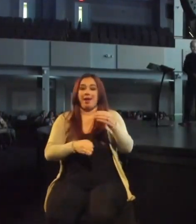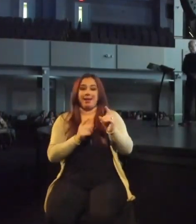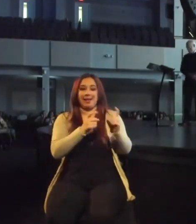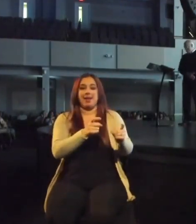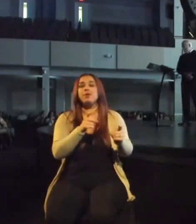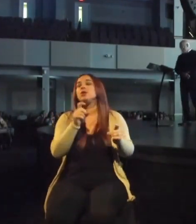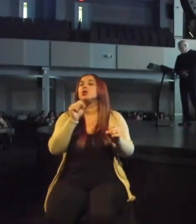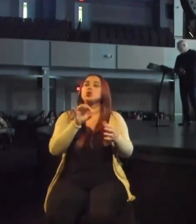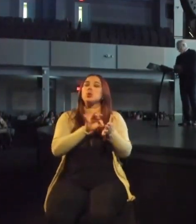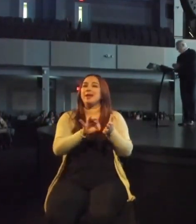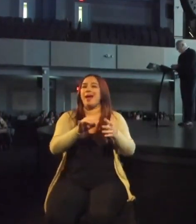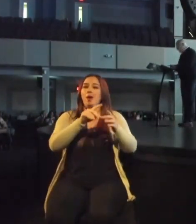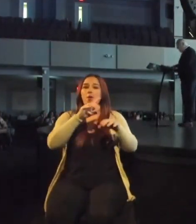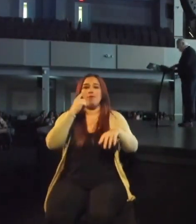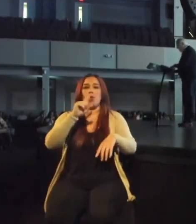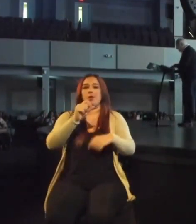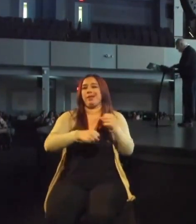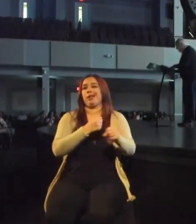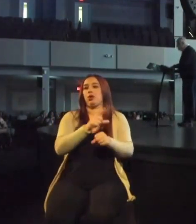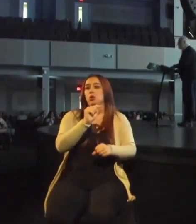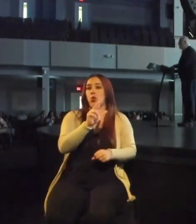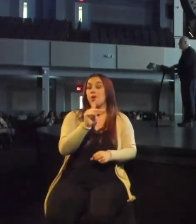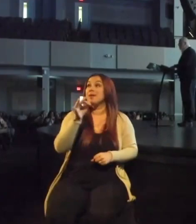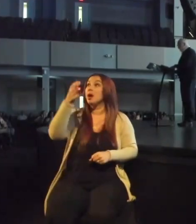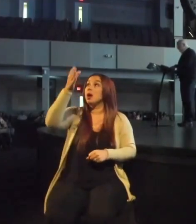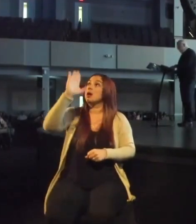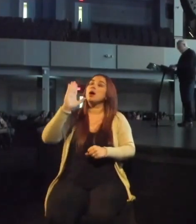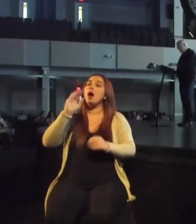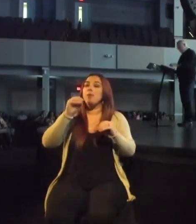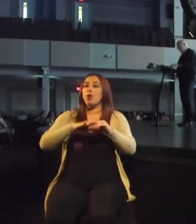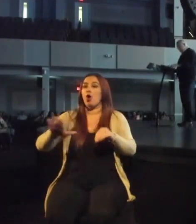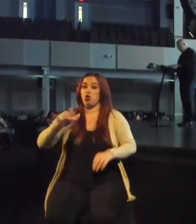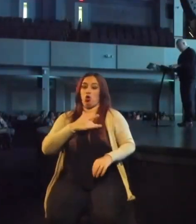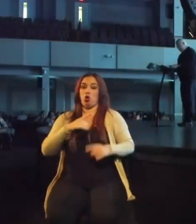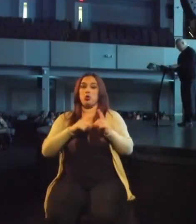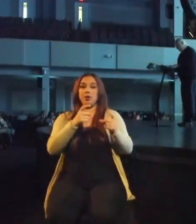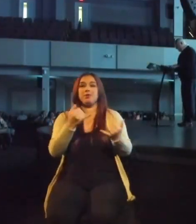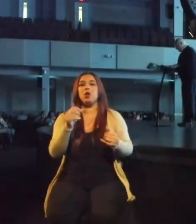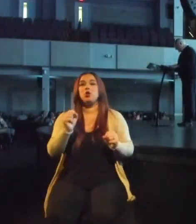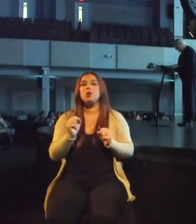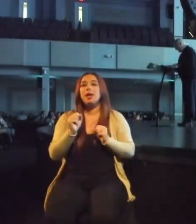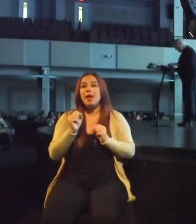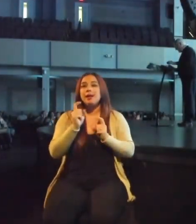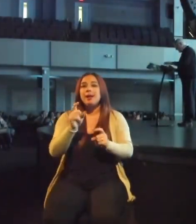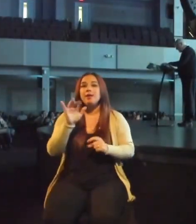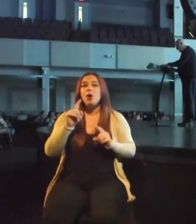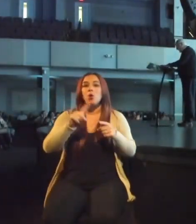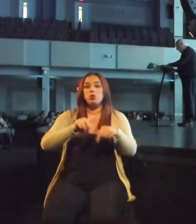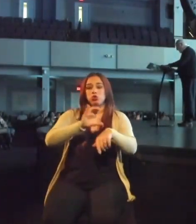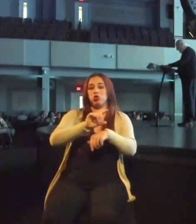for 2023. If God has put it on your heart to give today, you can give by visiting